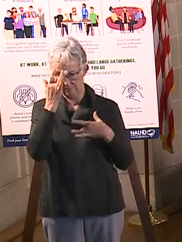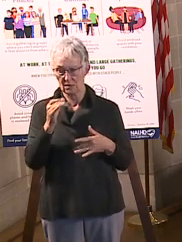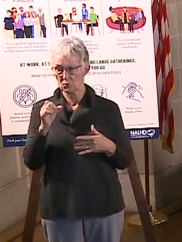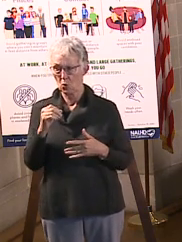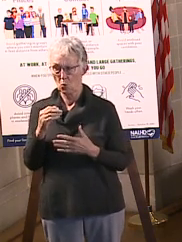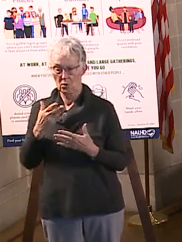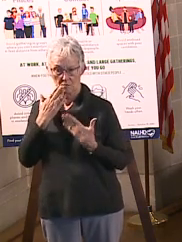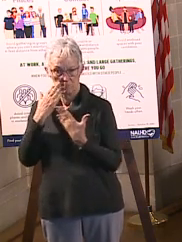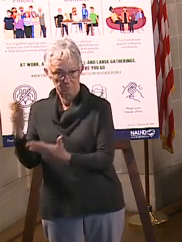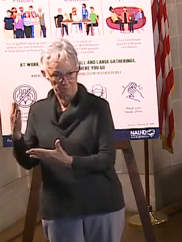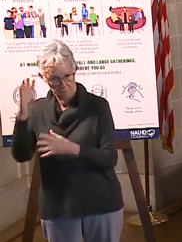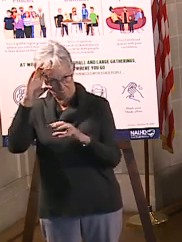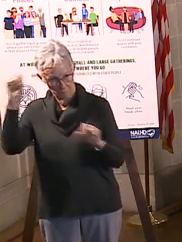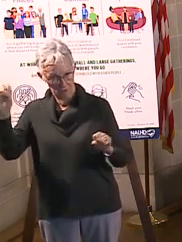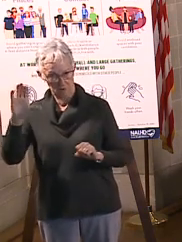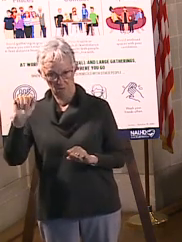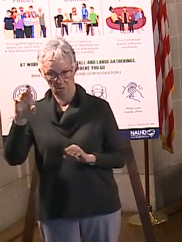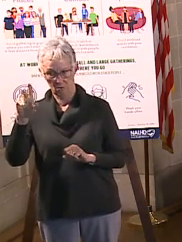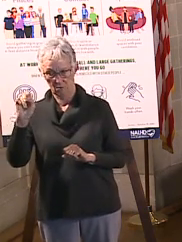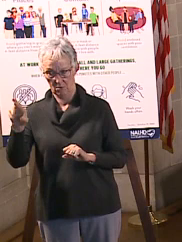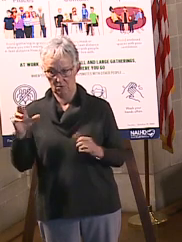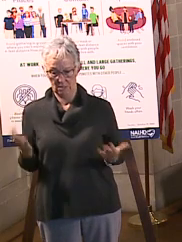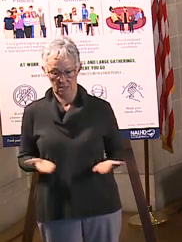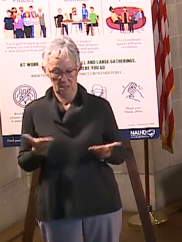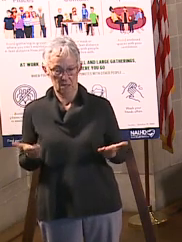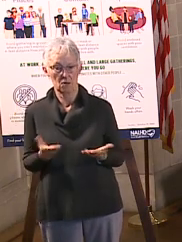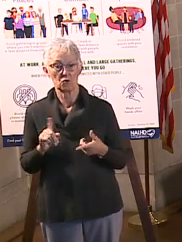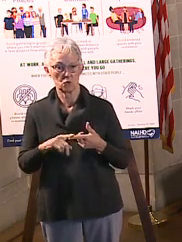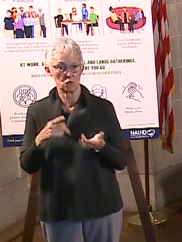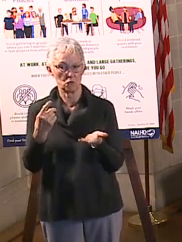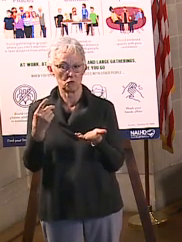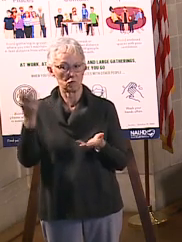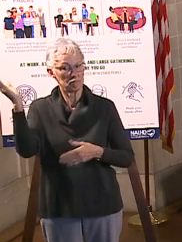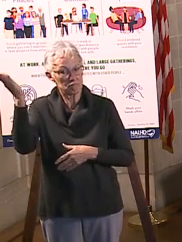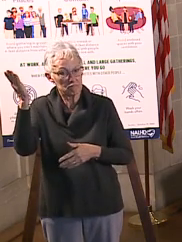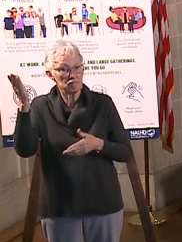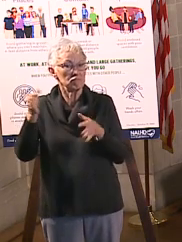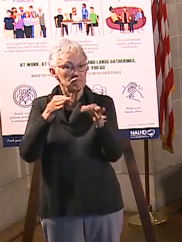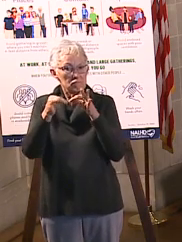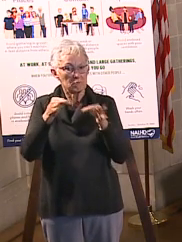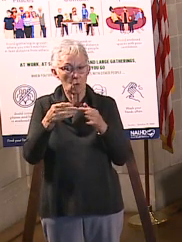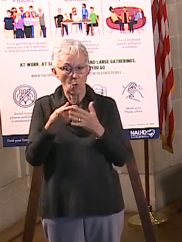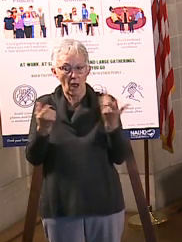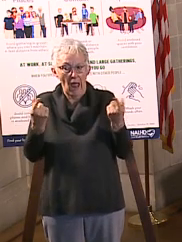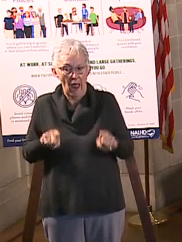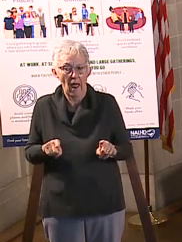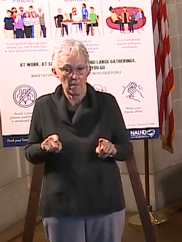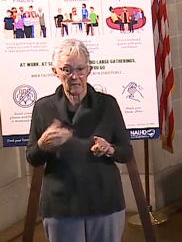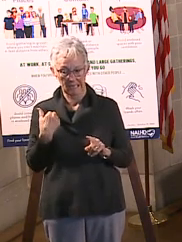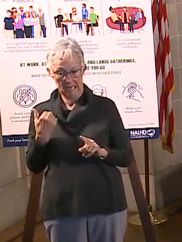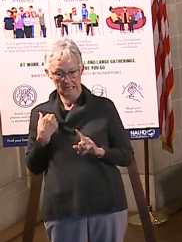more about the semester that just finished up and maybe a preview of what you're going to be looking at next semester.